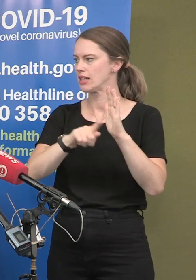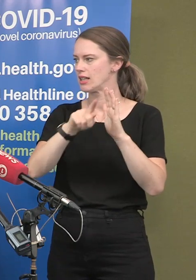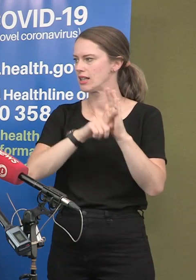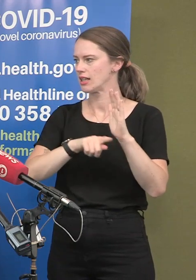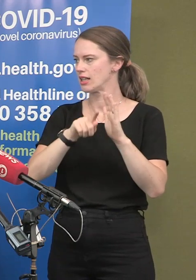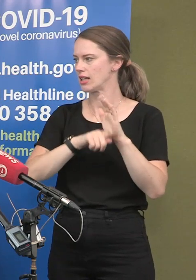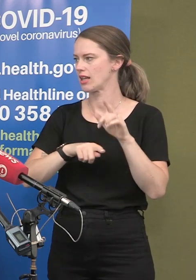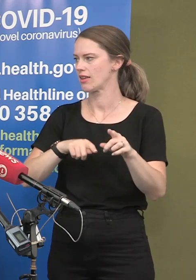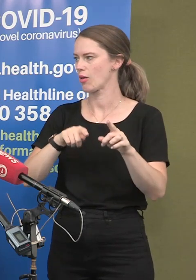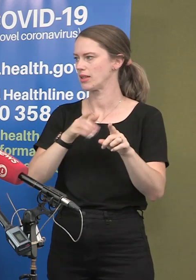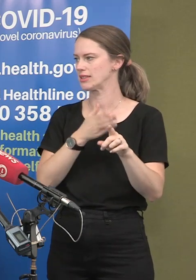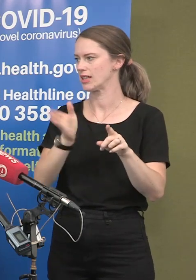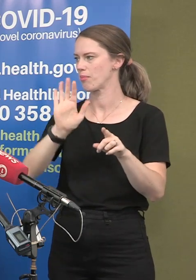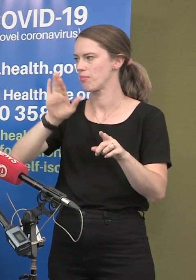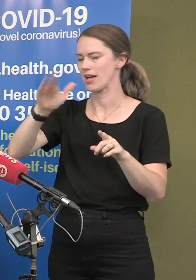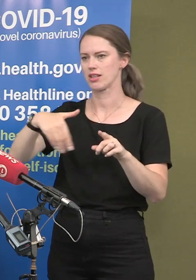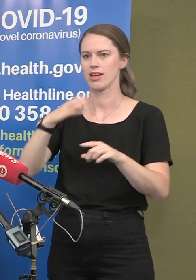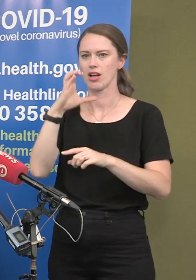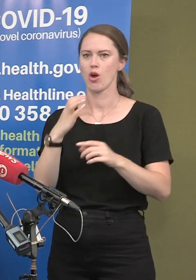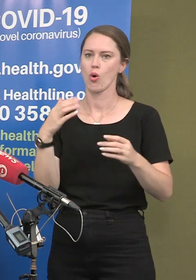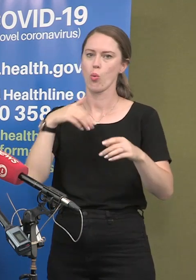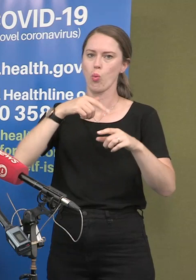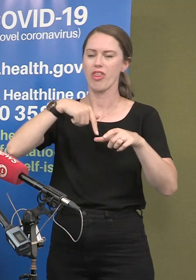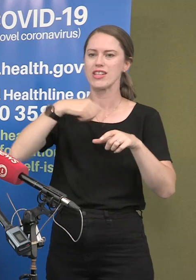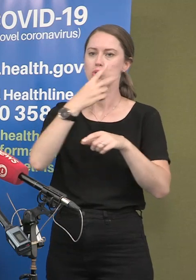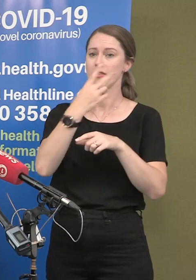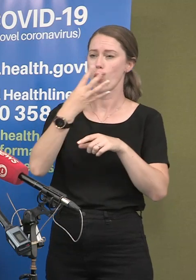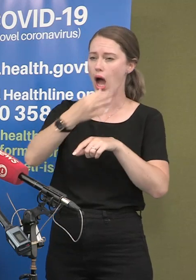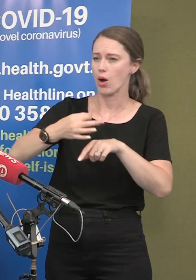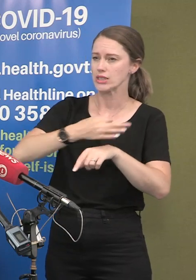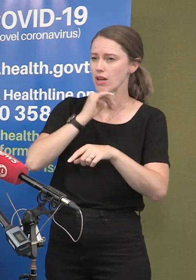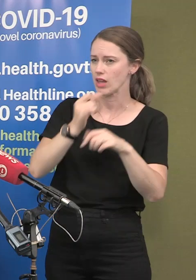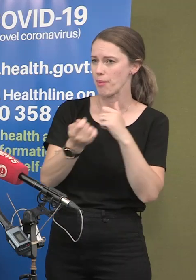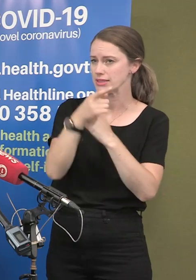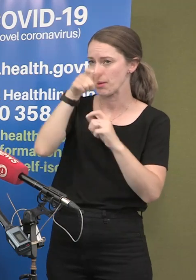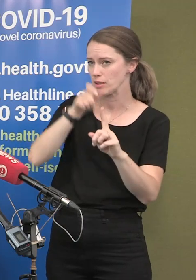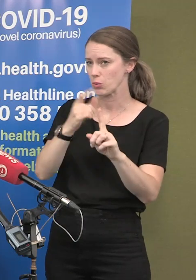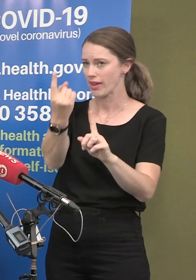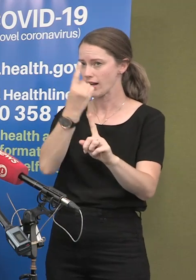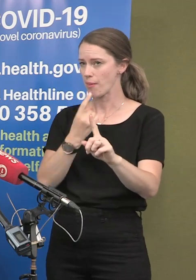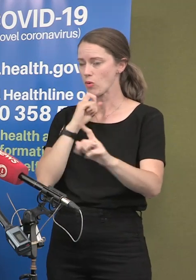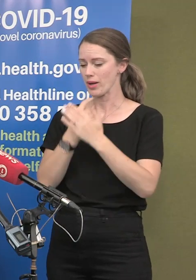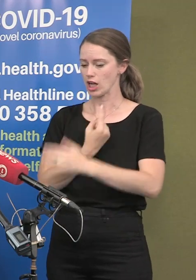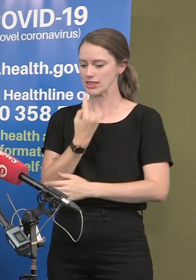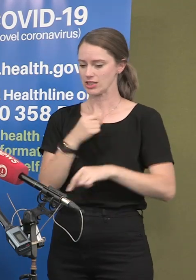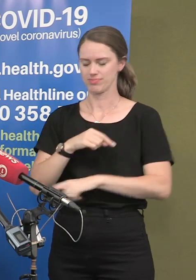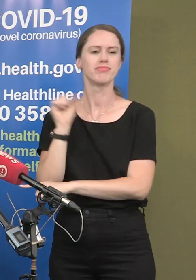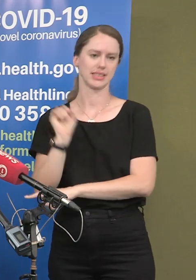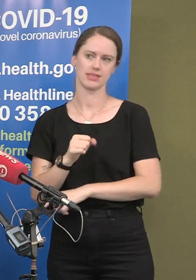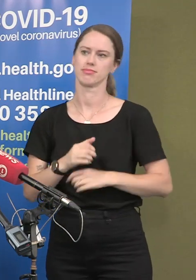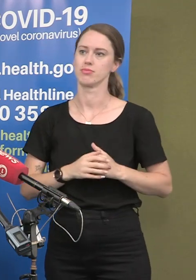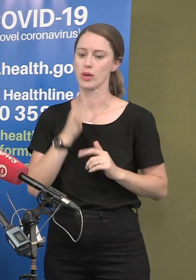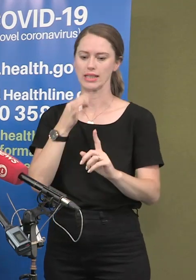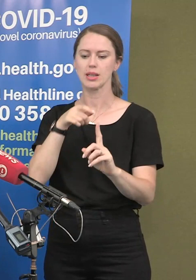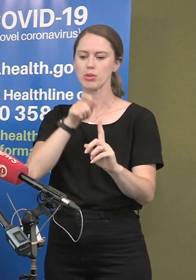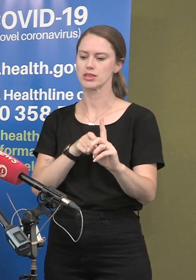they would be sending them back to their countries within 24 hours. If that was to happen, would that person then be put in isolation here? Yes, we would ask